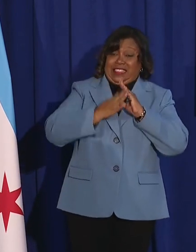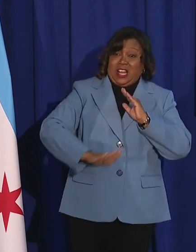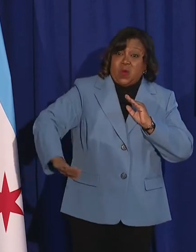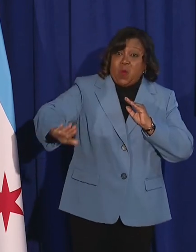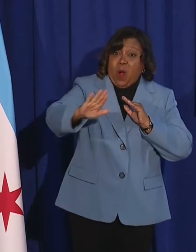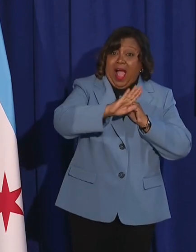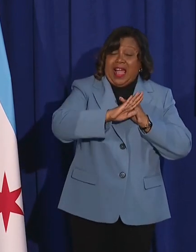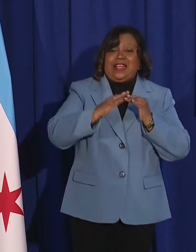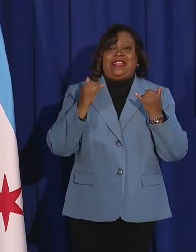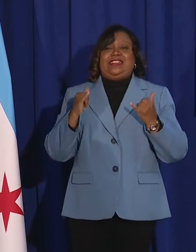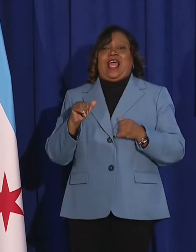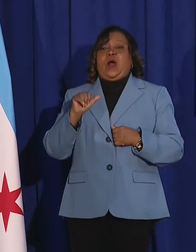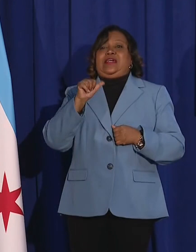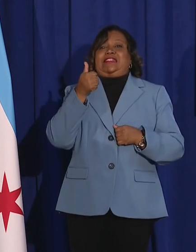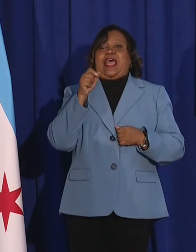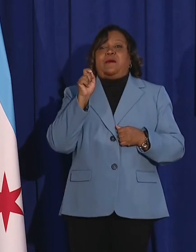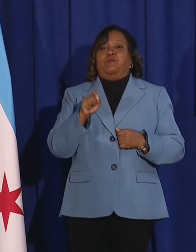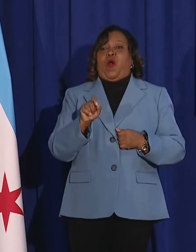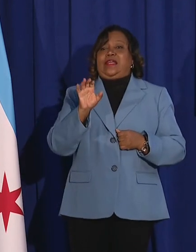citywide is now